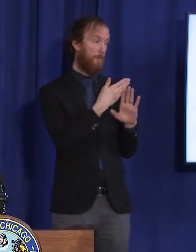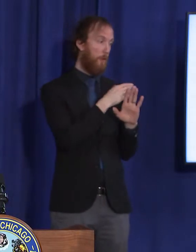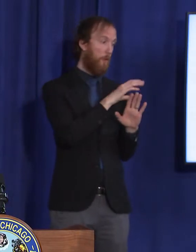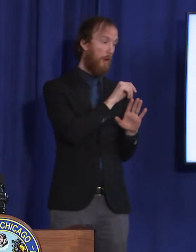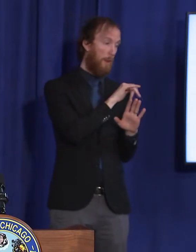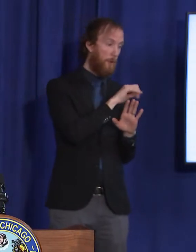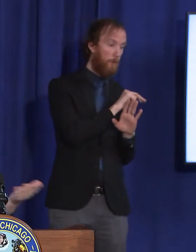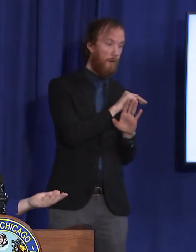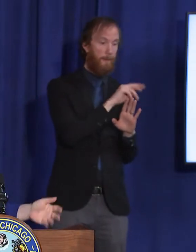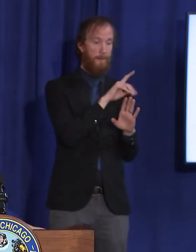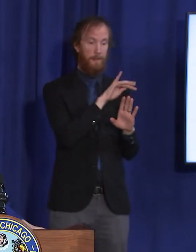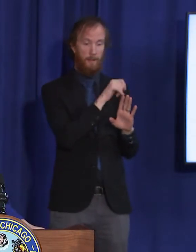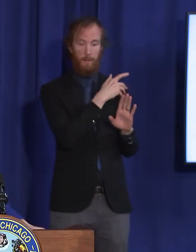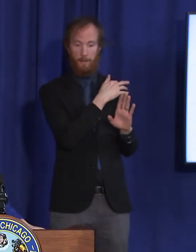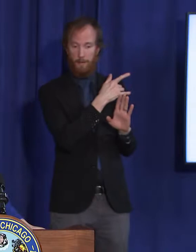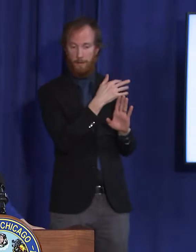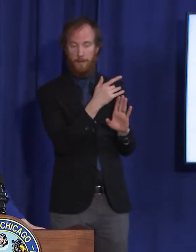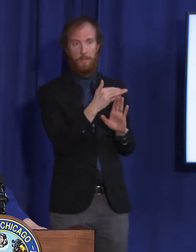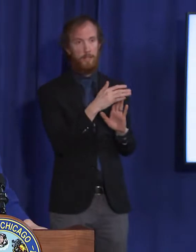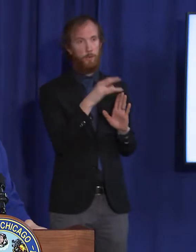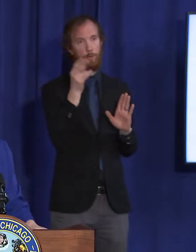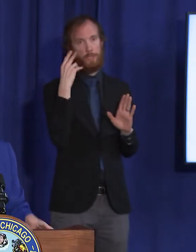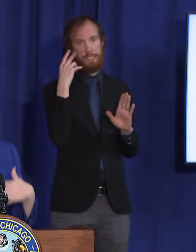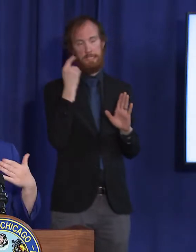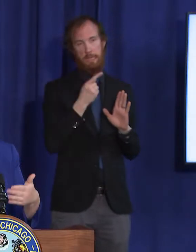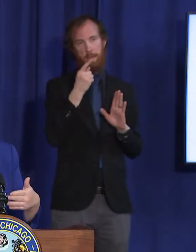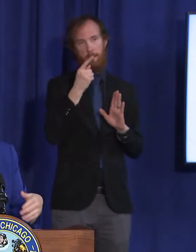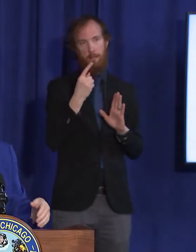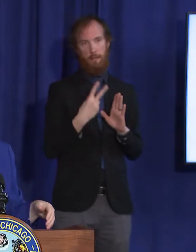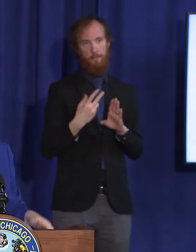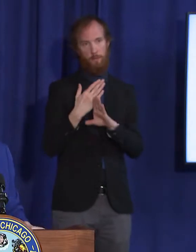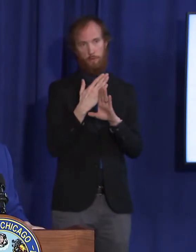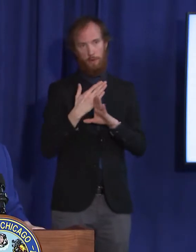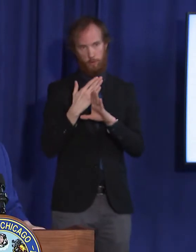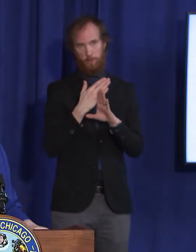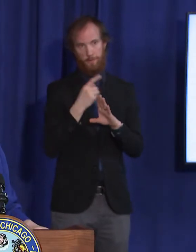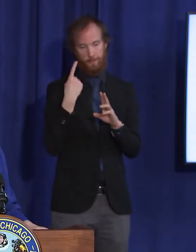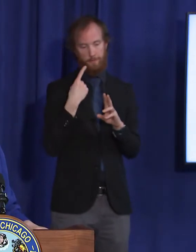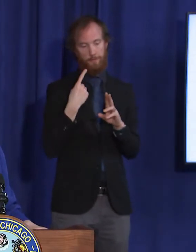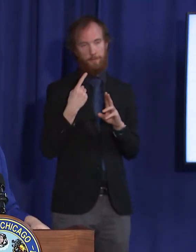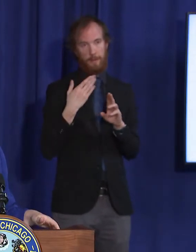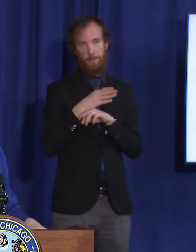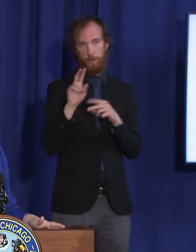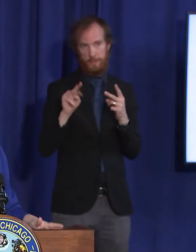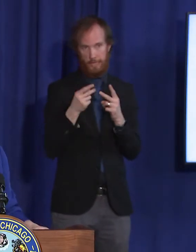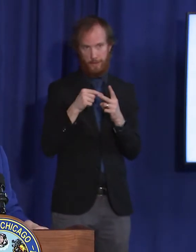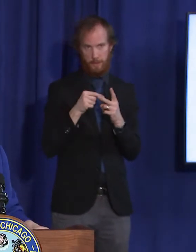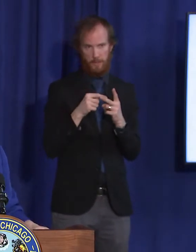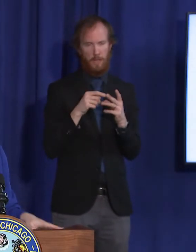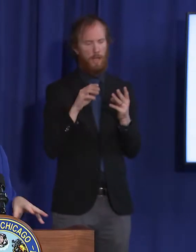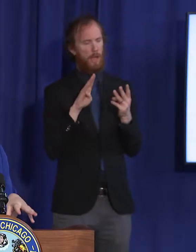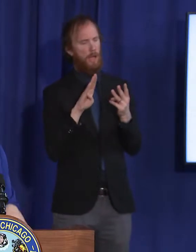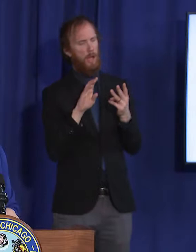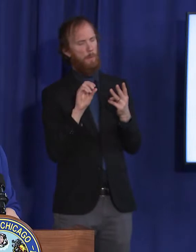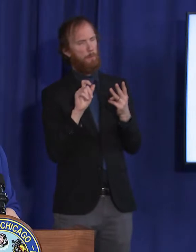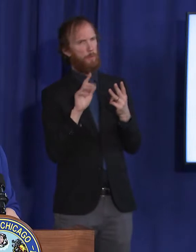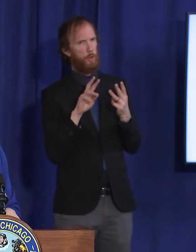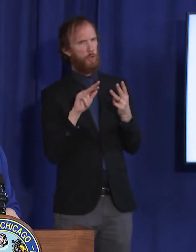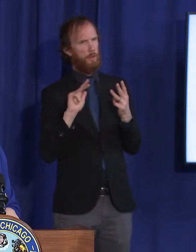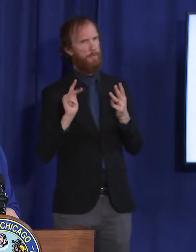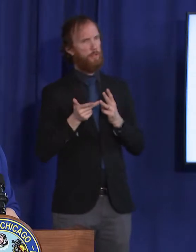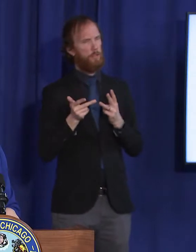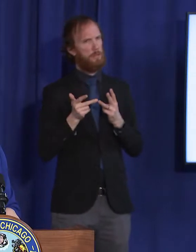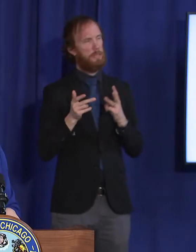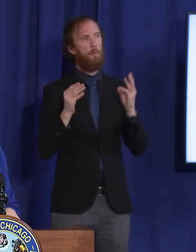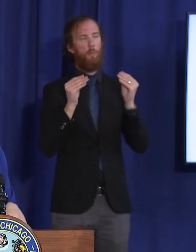cetera, we saw, less than half the amount of protection than when people got the second dose. Boosters are a little more complicated.